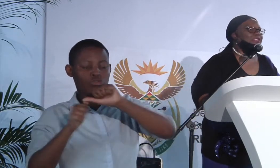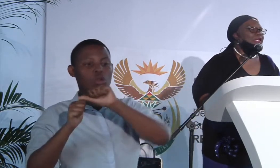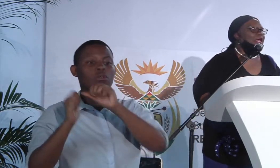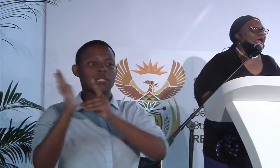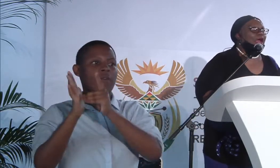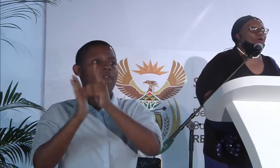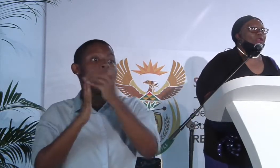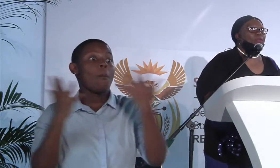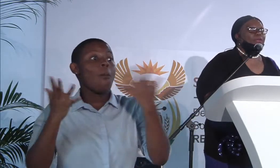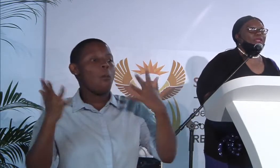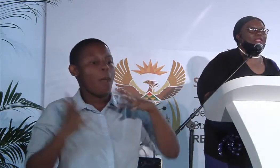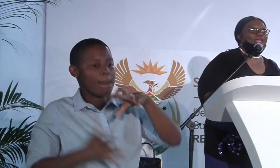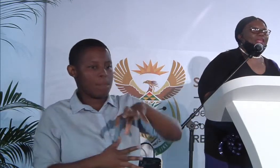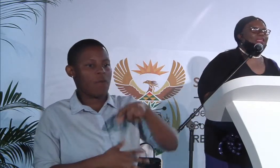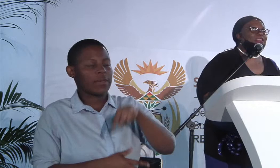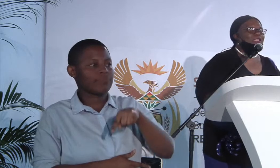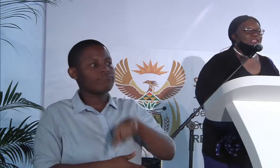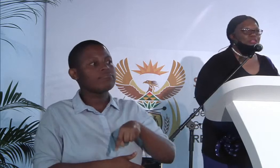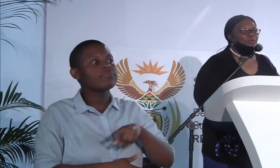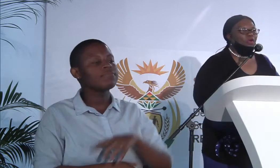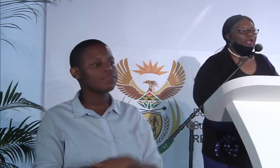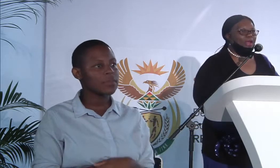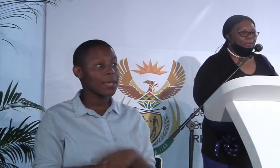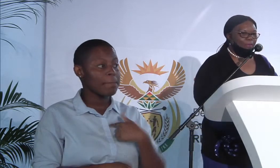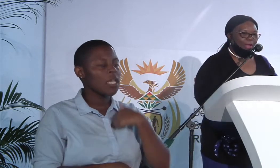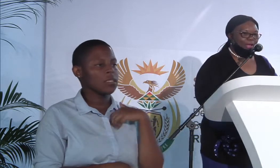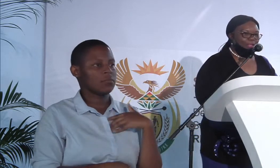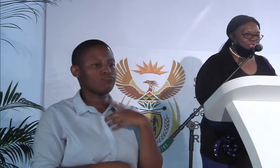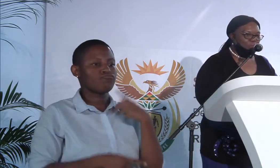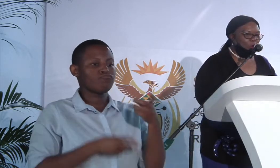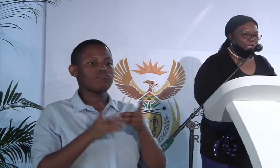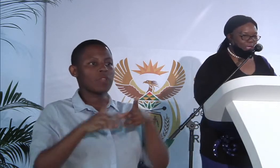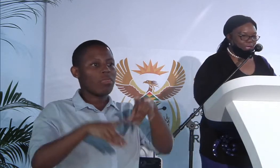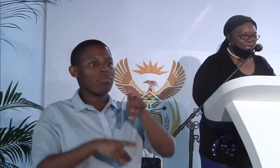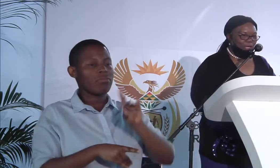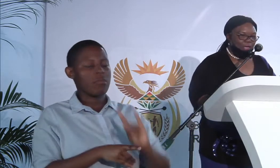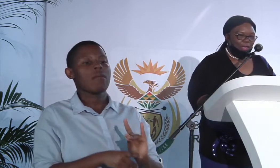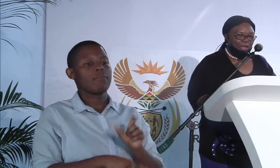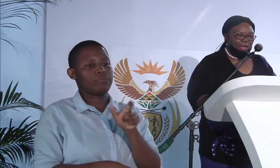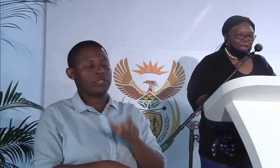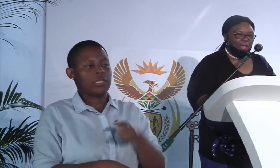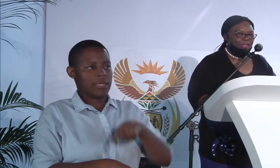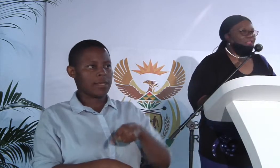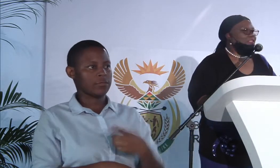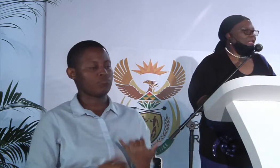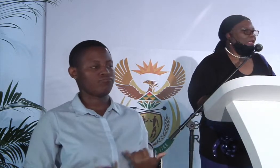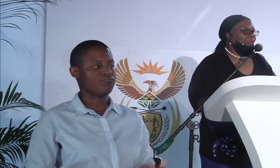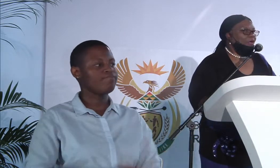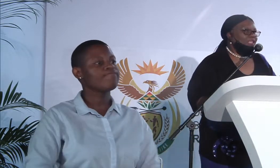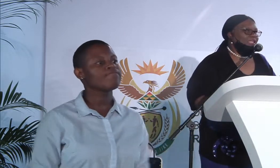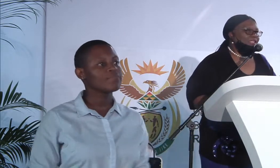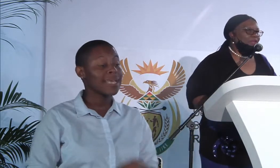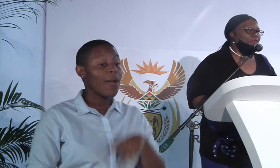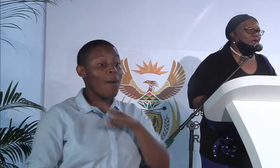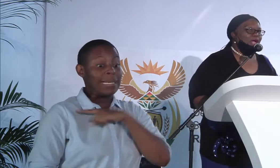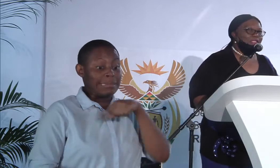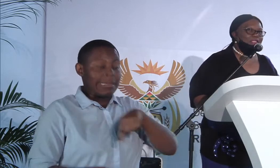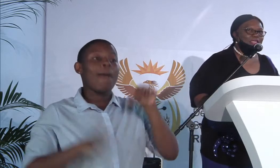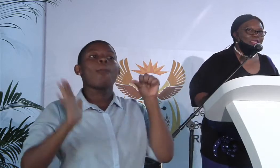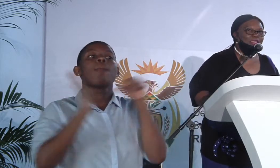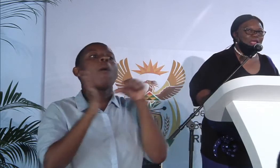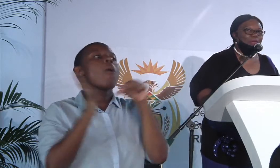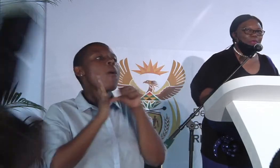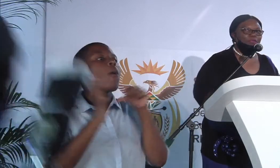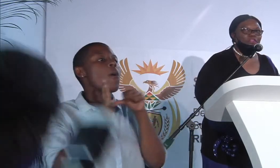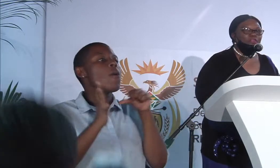province. I will be directing this program this morning. This is an important day for us